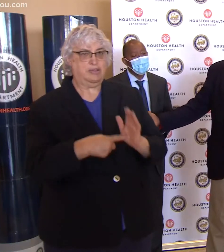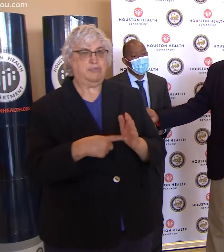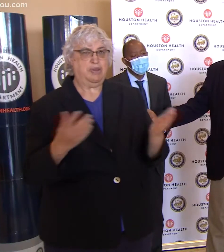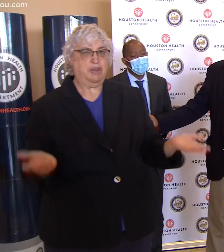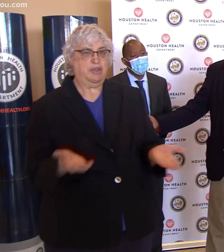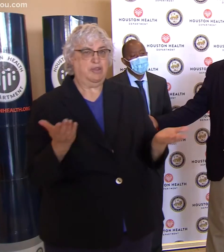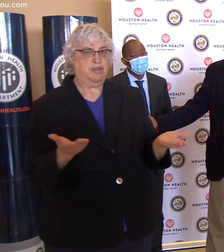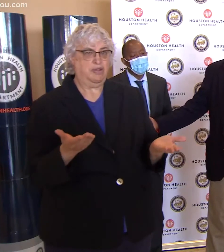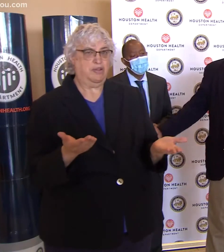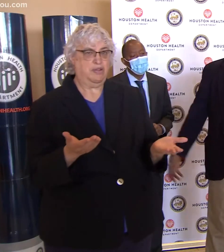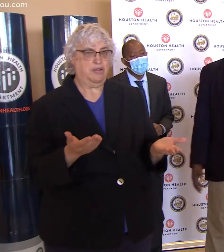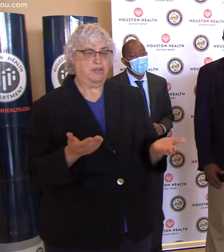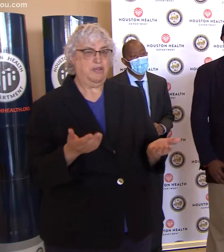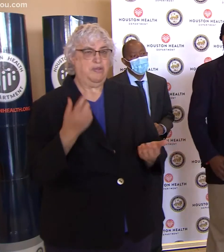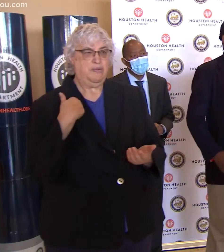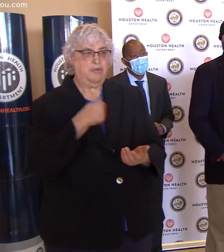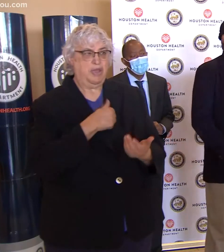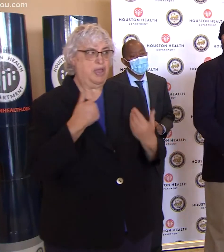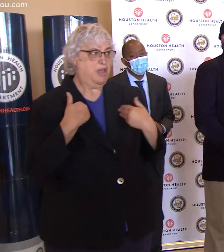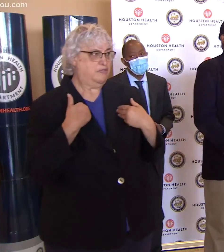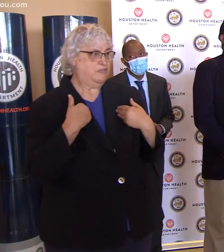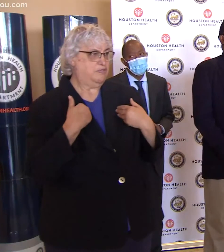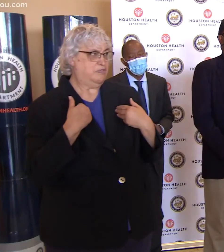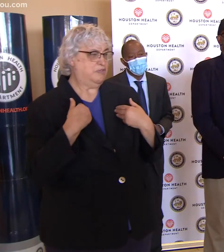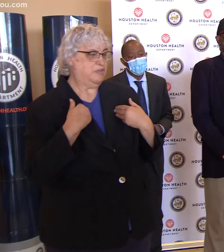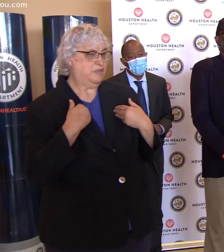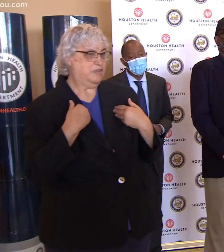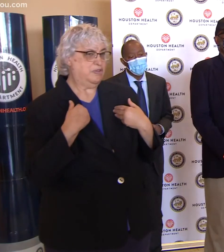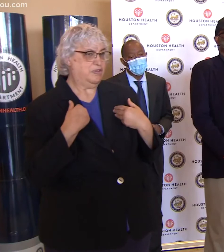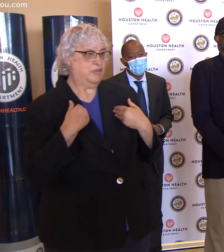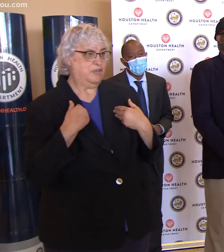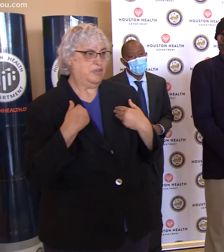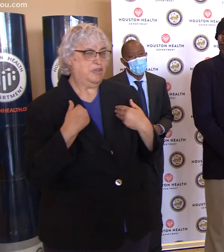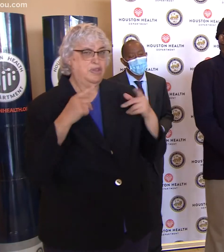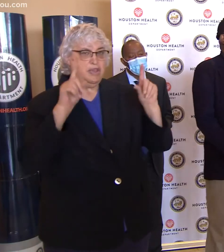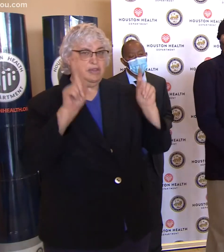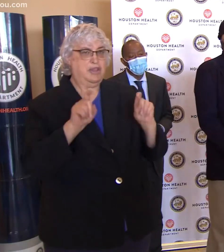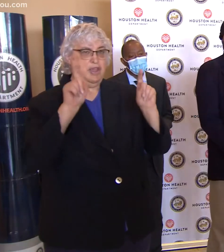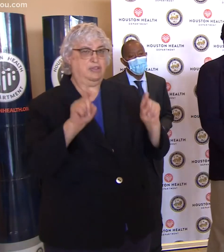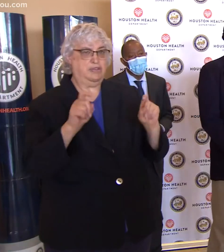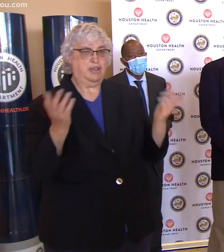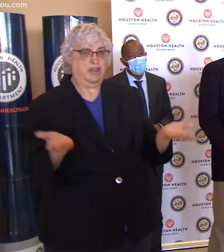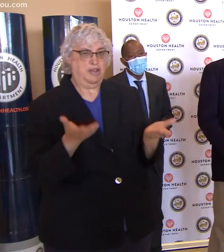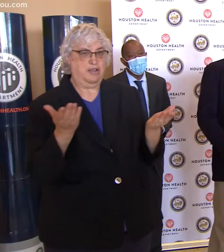here indoors. We've actually done a